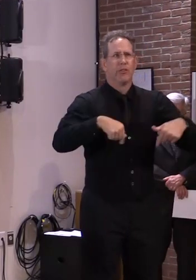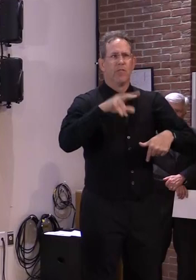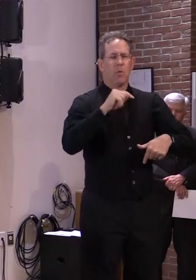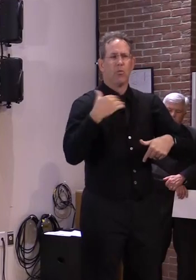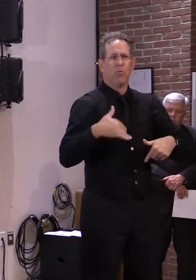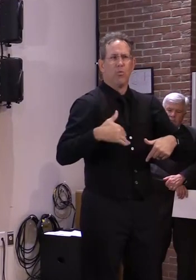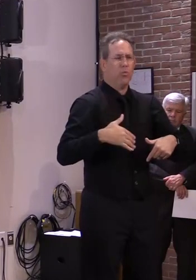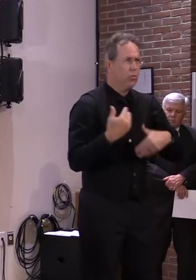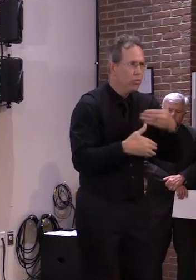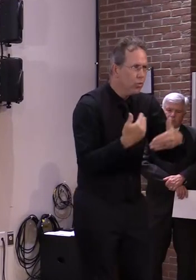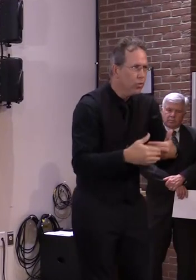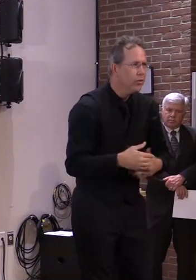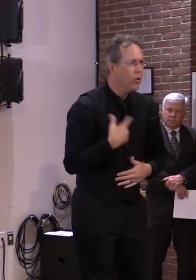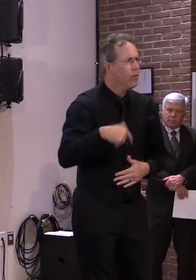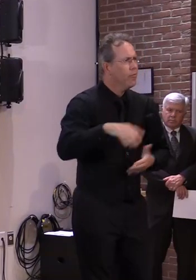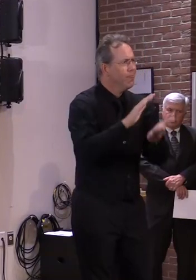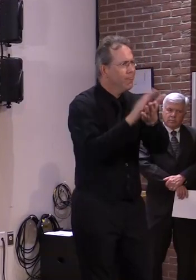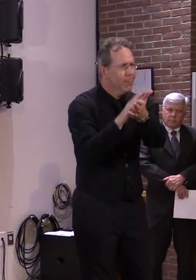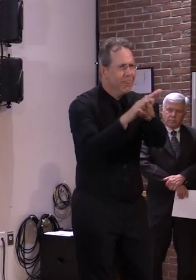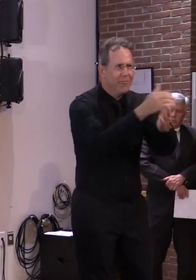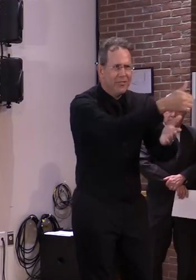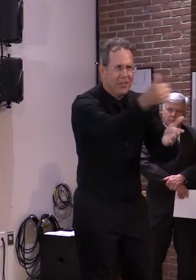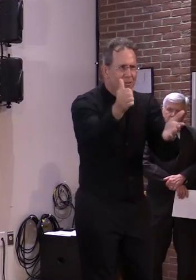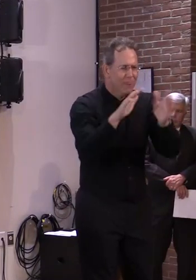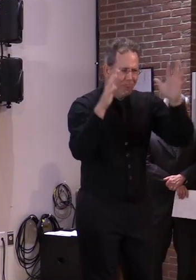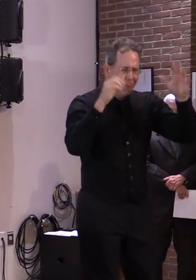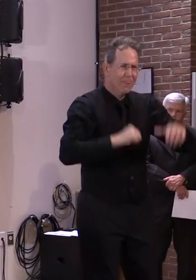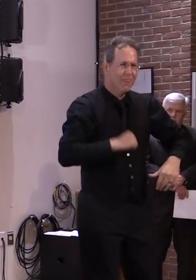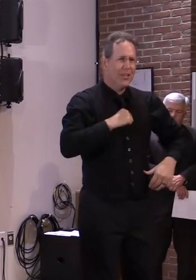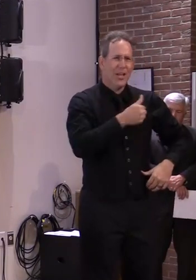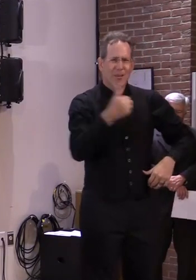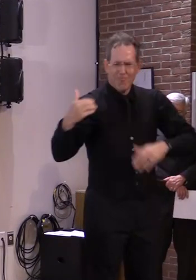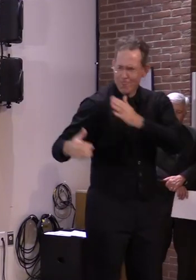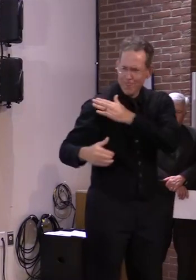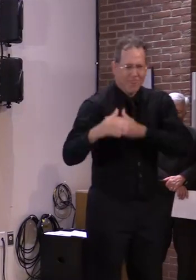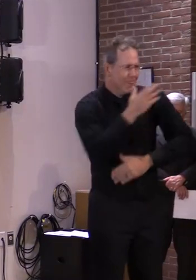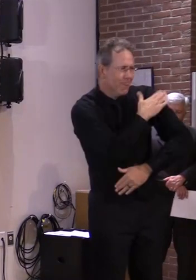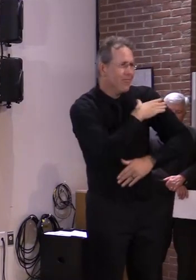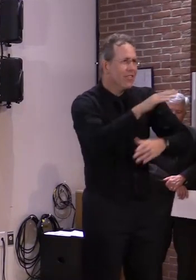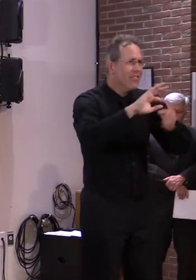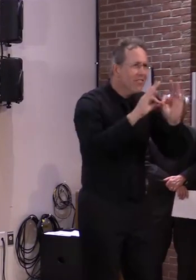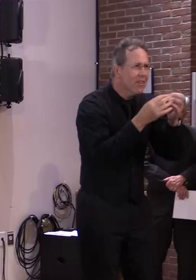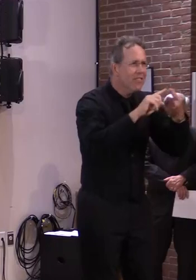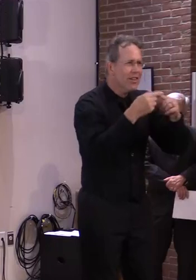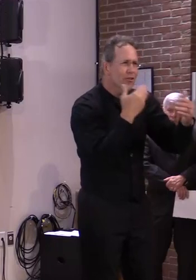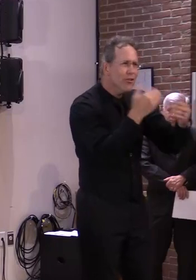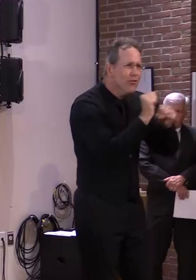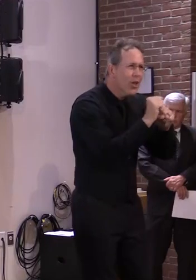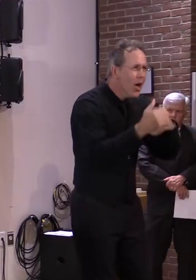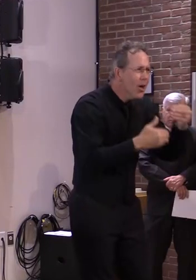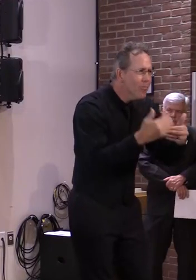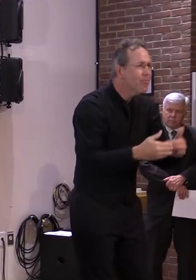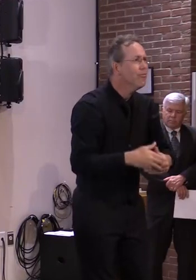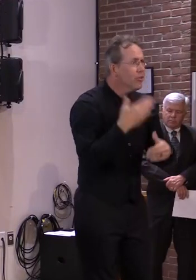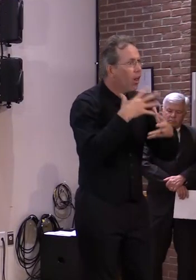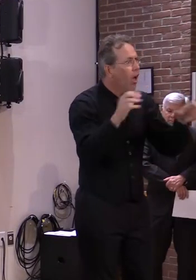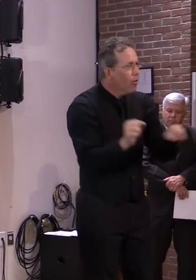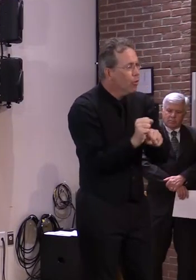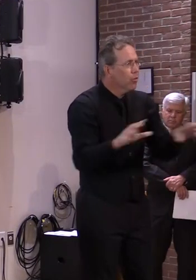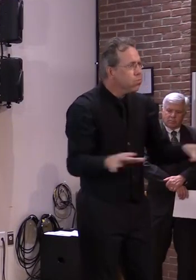We've worked hard and sacrificed a lot to get to this point. And although we still have much more work to